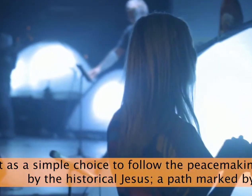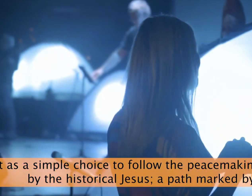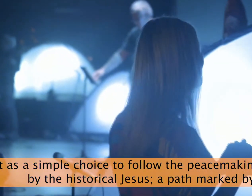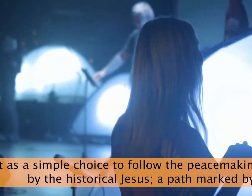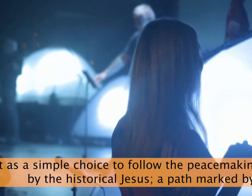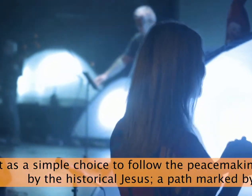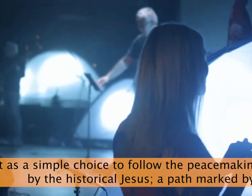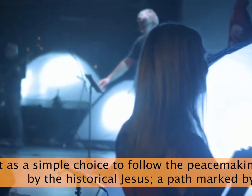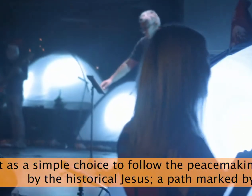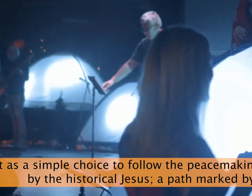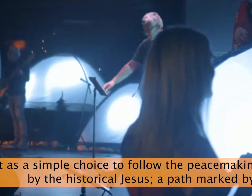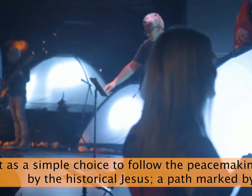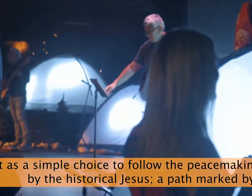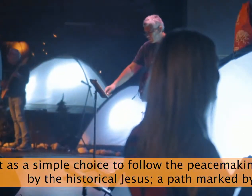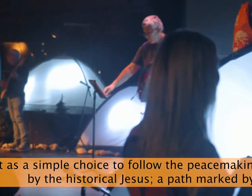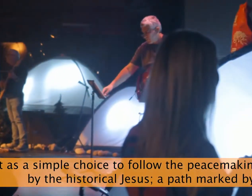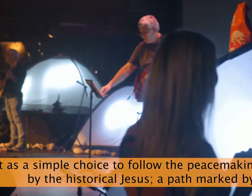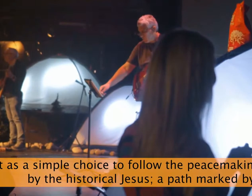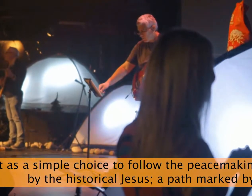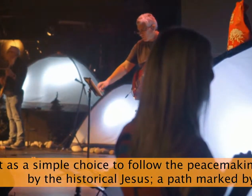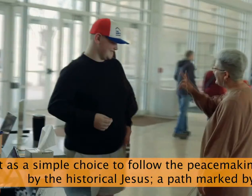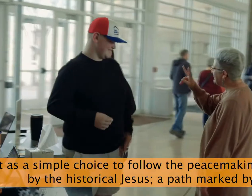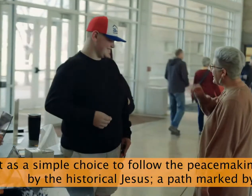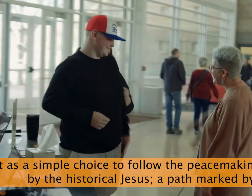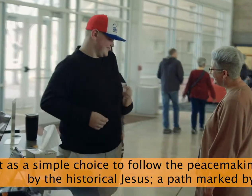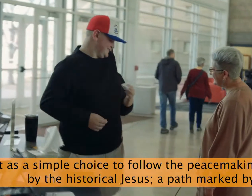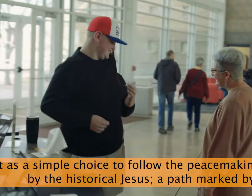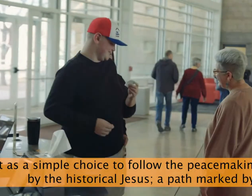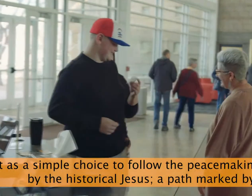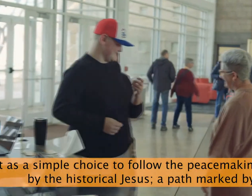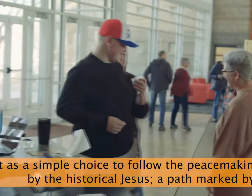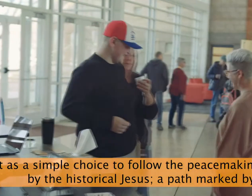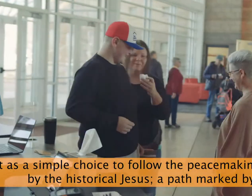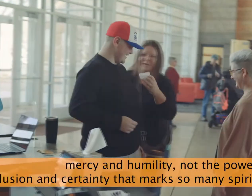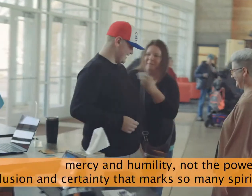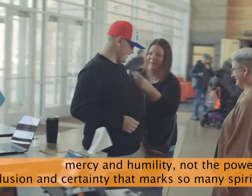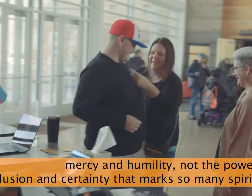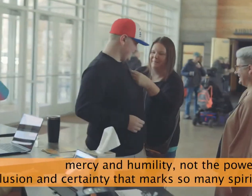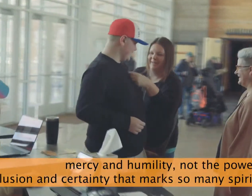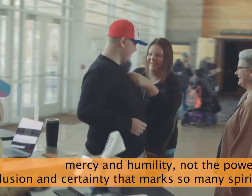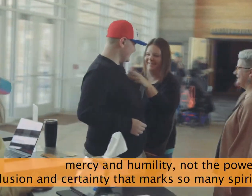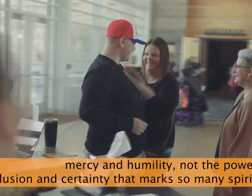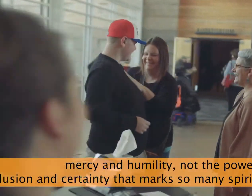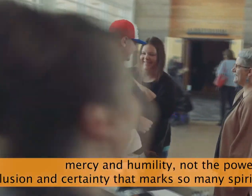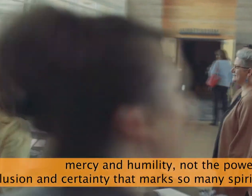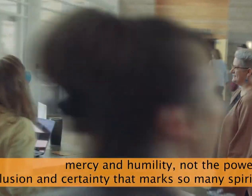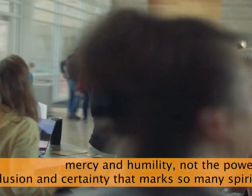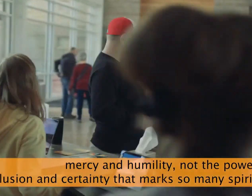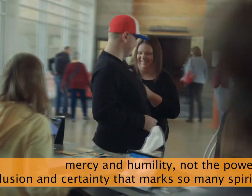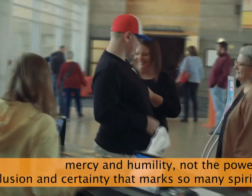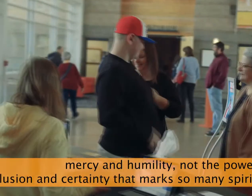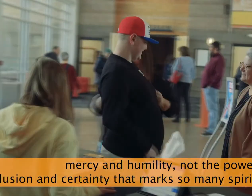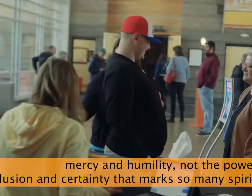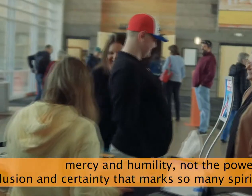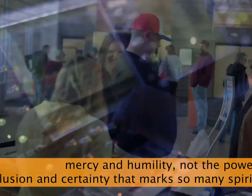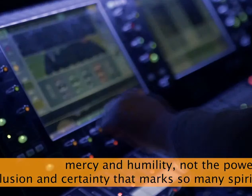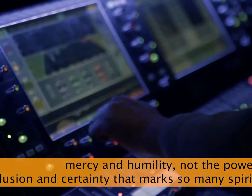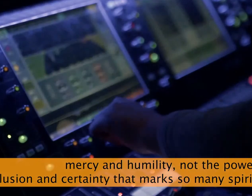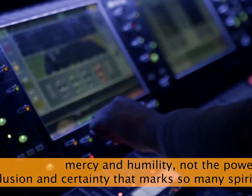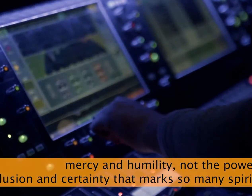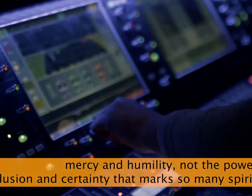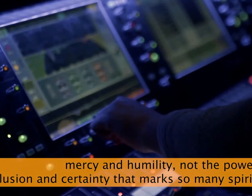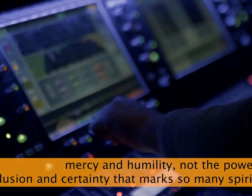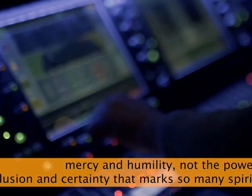peacemaking path modeled by the historical Jesus, a path marked by justice, mercy, and humility, not the